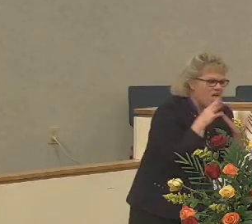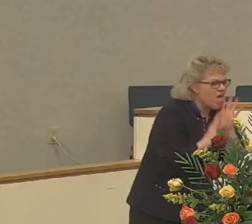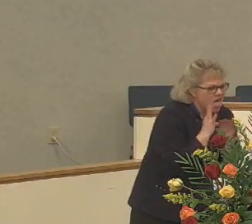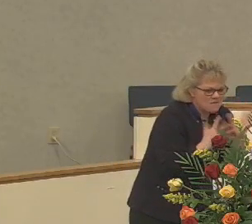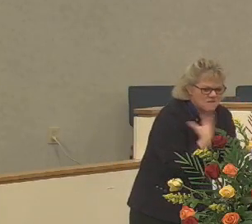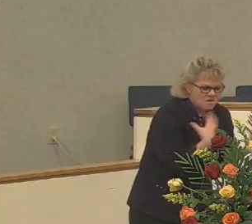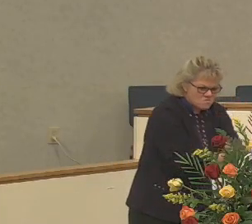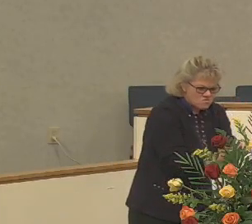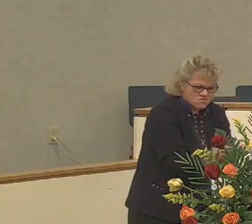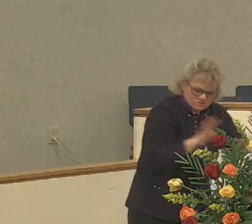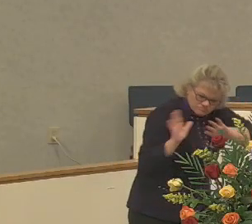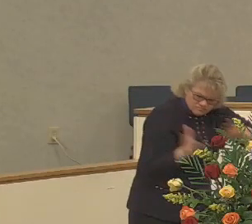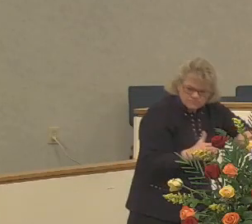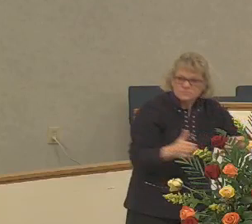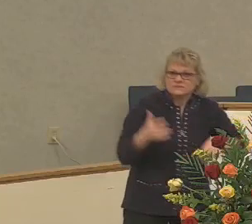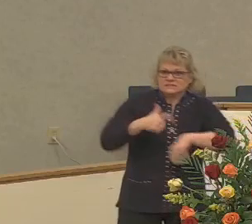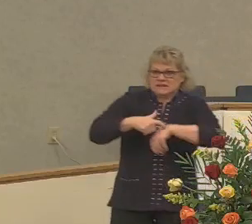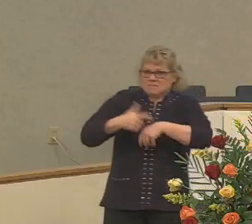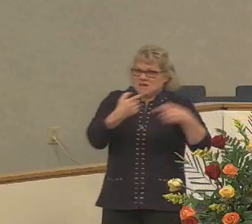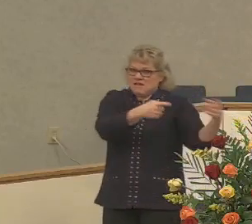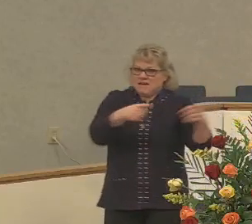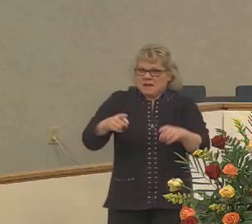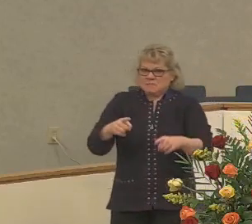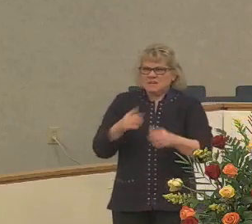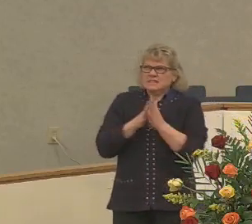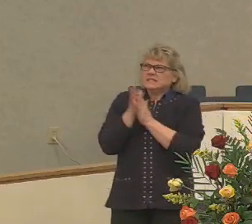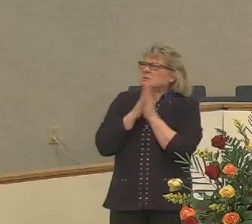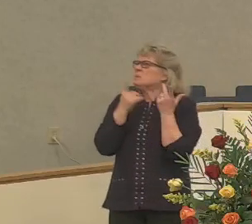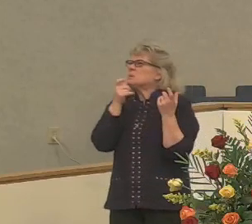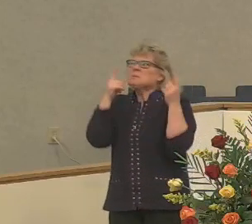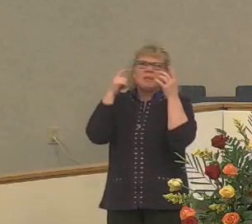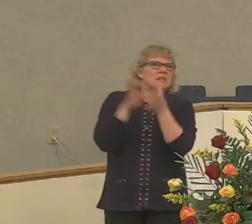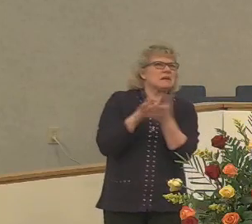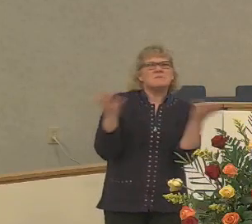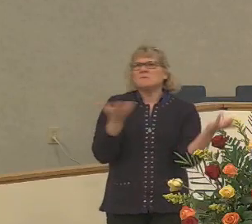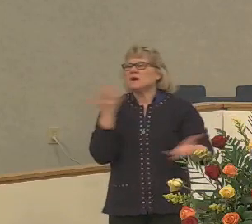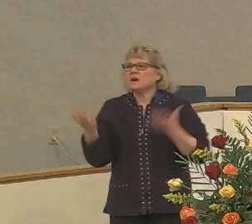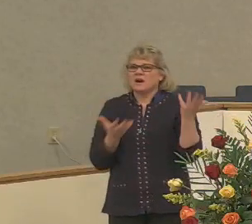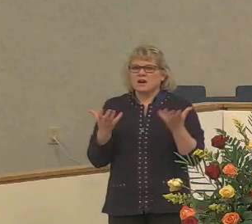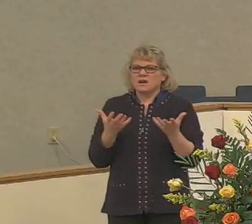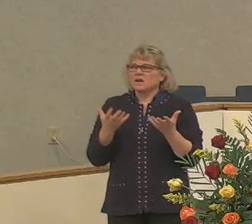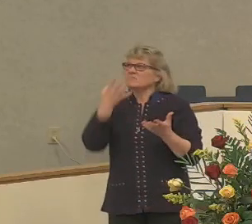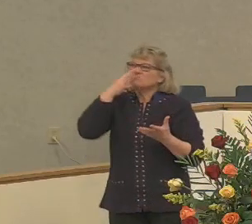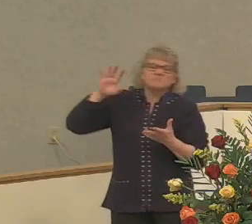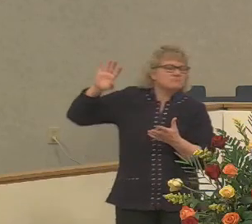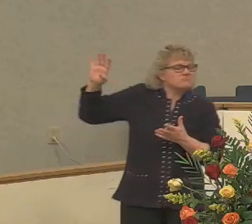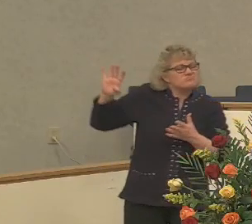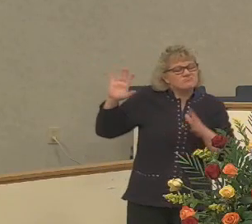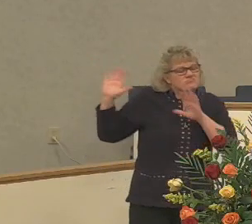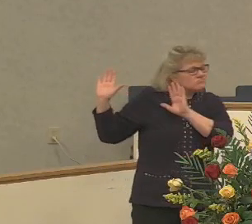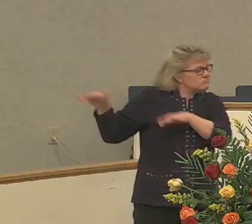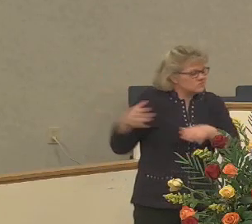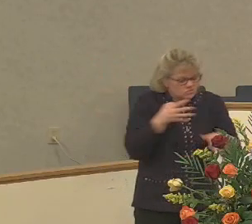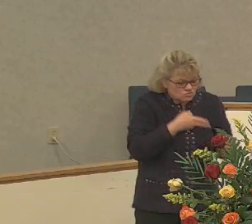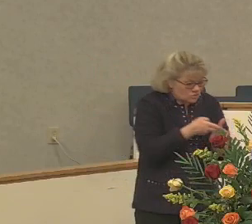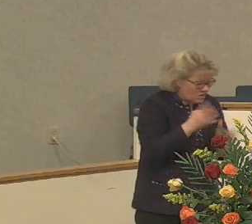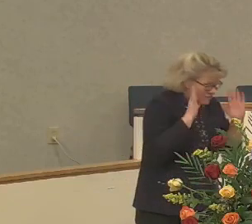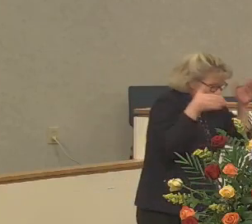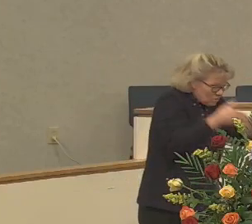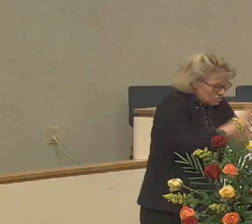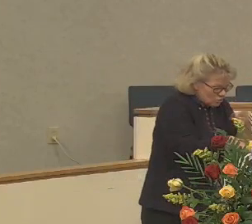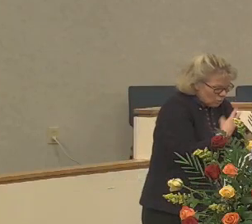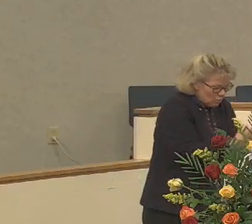to themselves teachers, having itching ears. And they shall turn away their ears from the truth and shall be